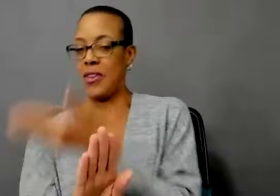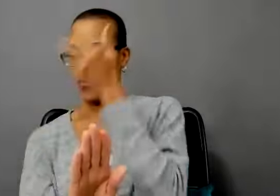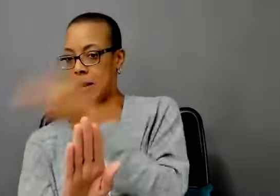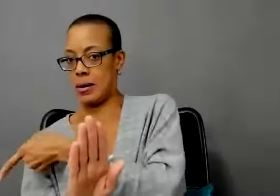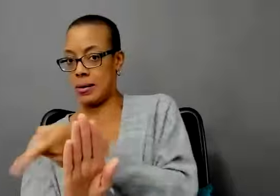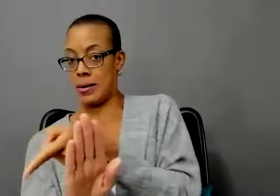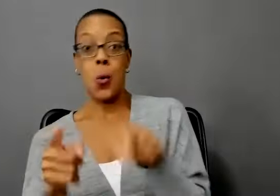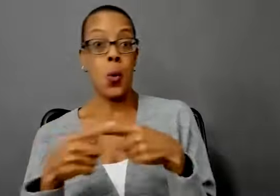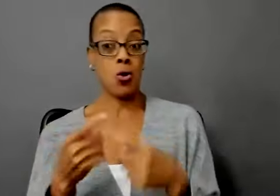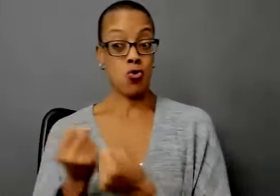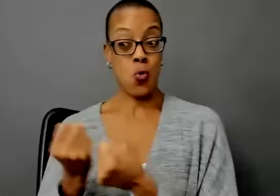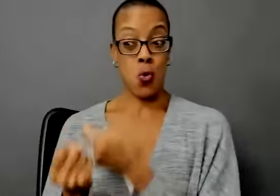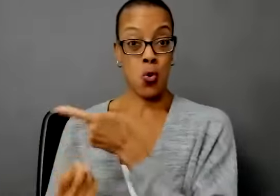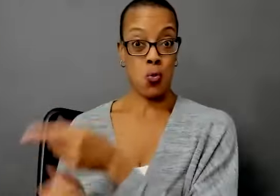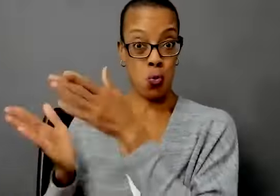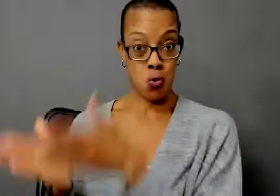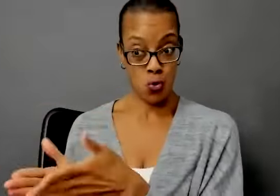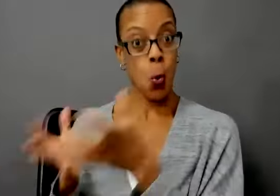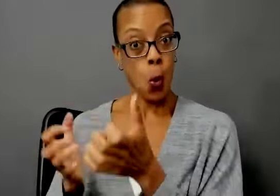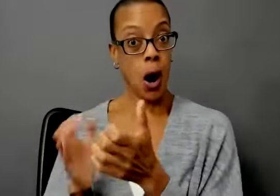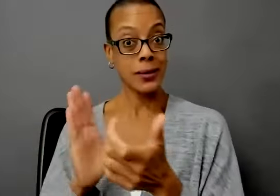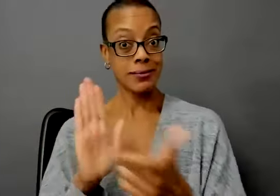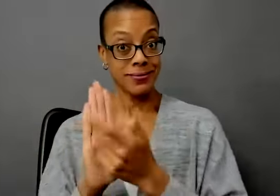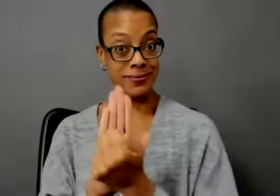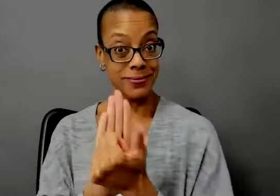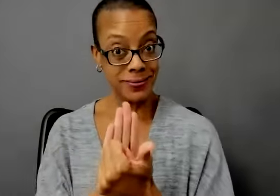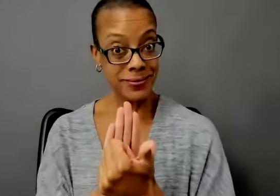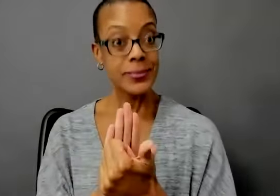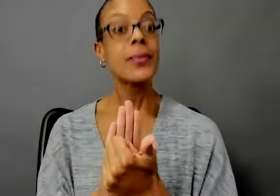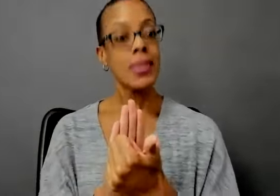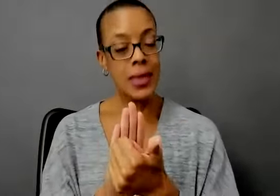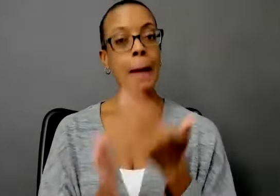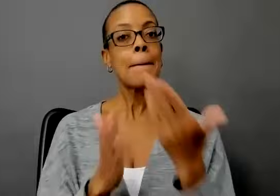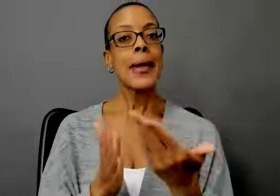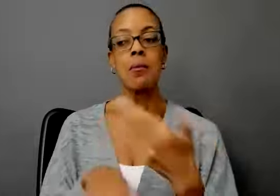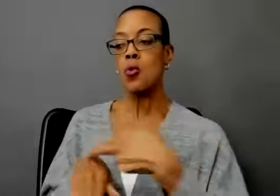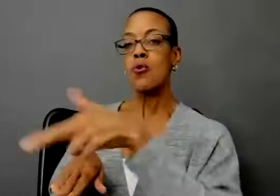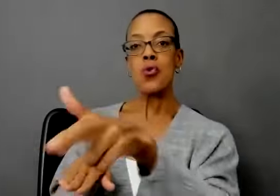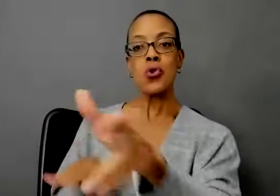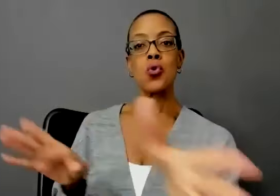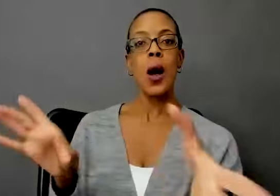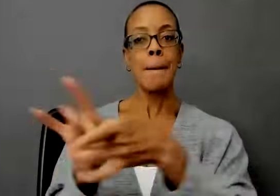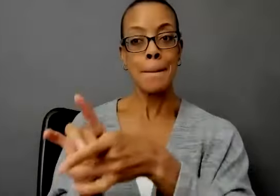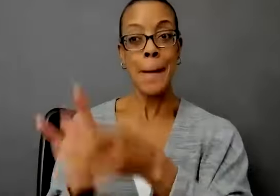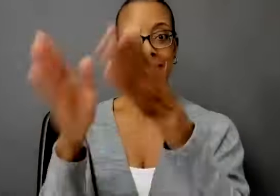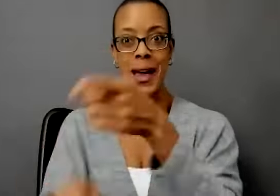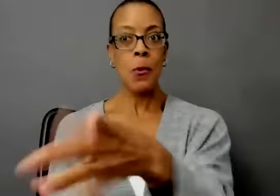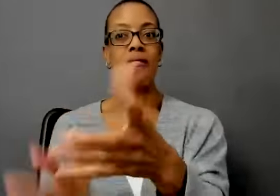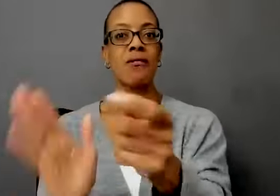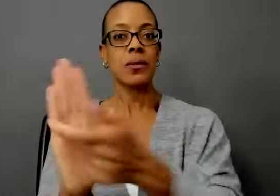someone who wants to lift, is maybe connect them with someone who already has. So if you know somebody who has already had a publication ban